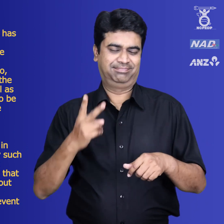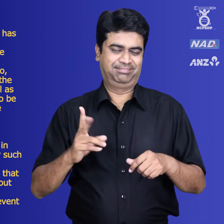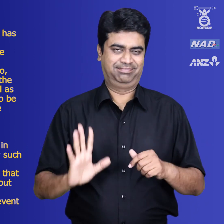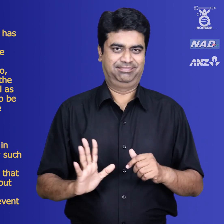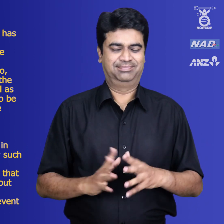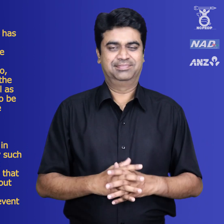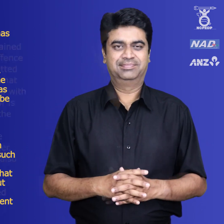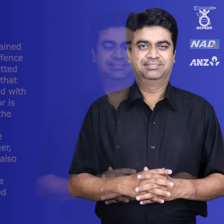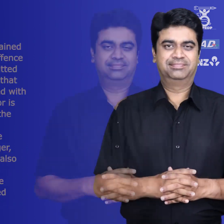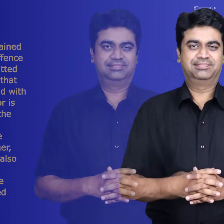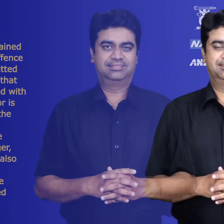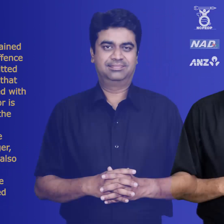such offence.